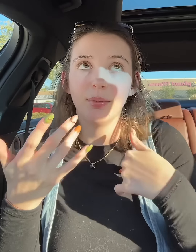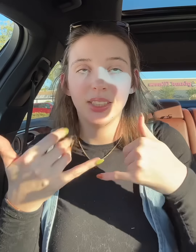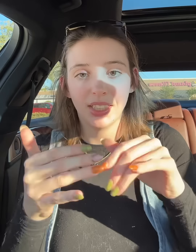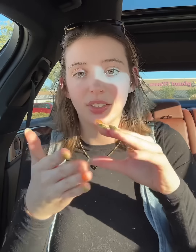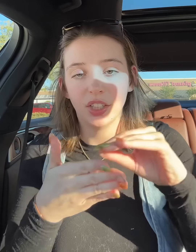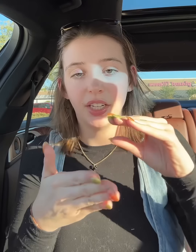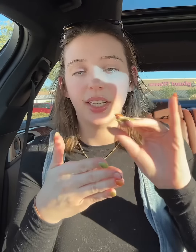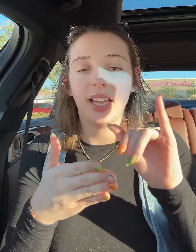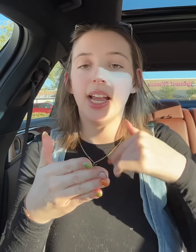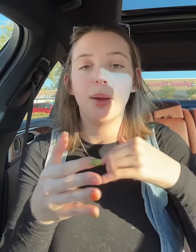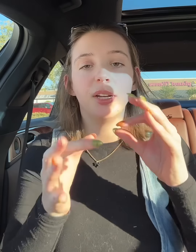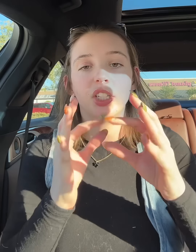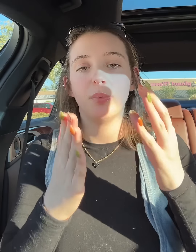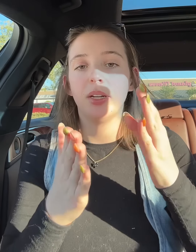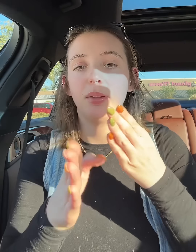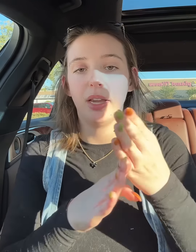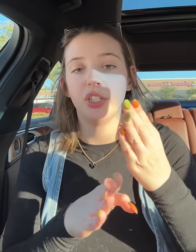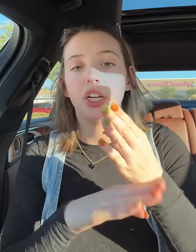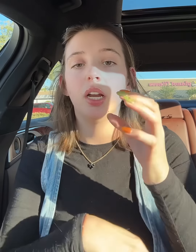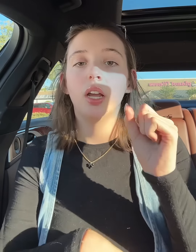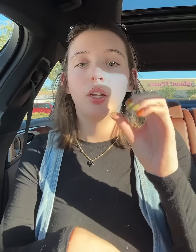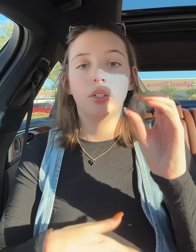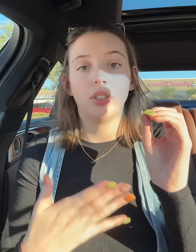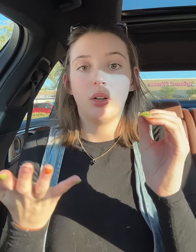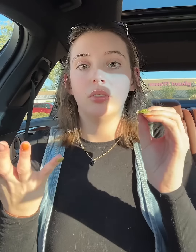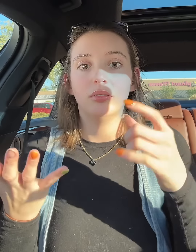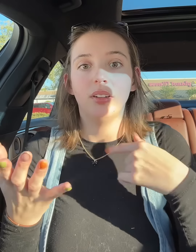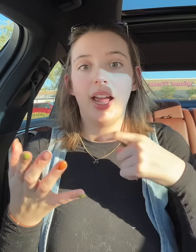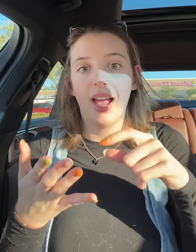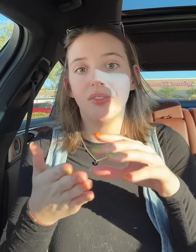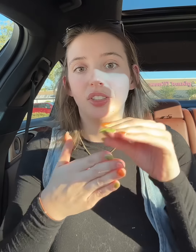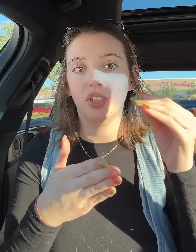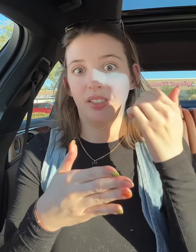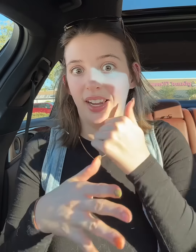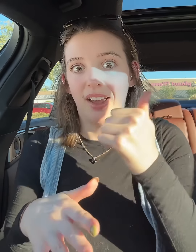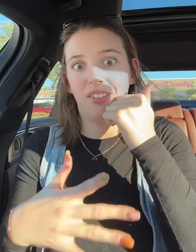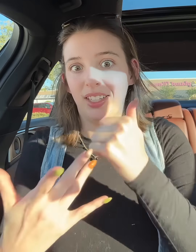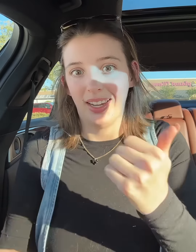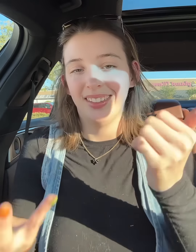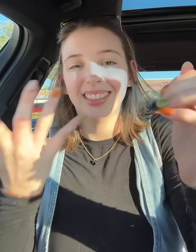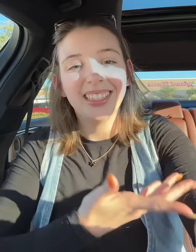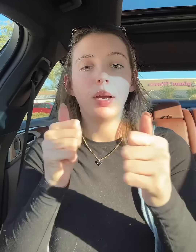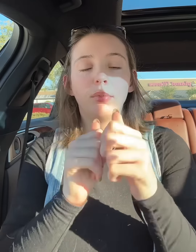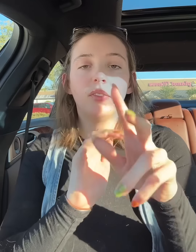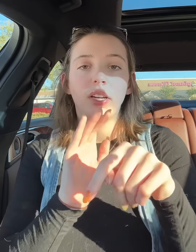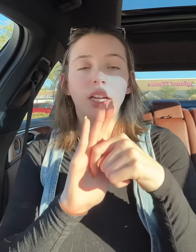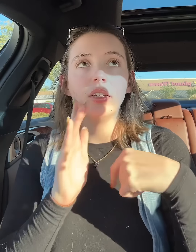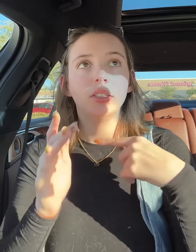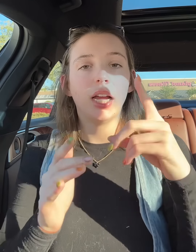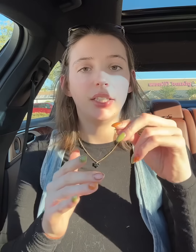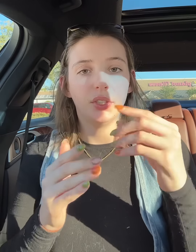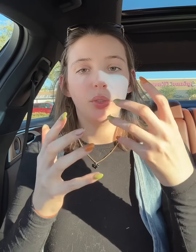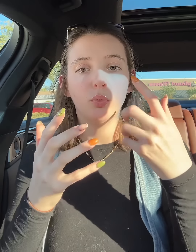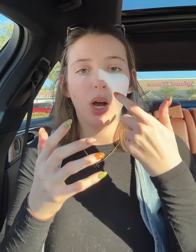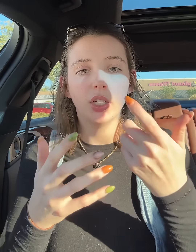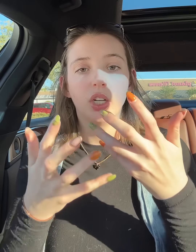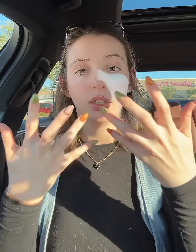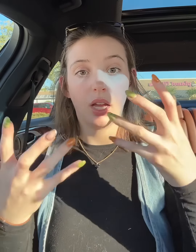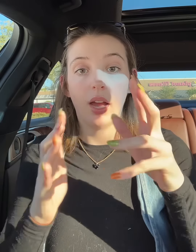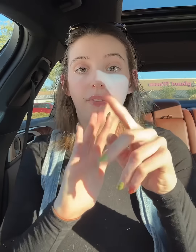still learning. I'm an interpreting major, so I have to learn every day. But with videos, I do watch a lot of